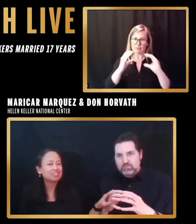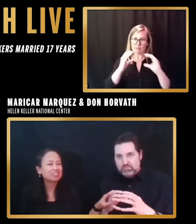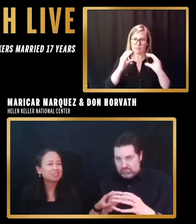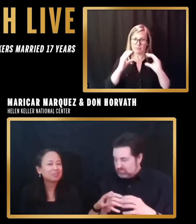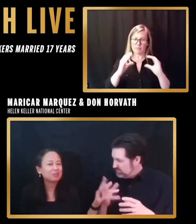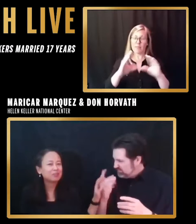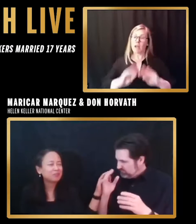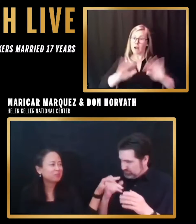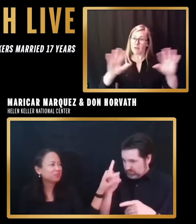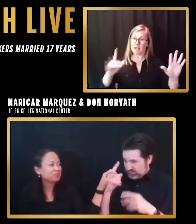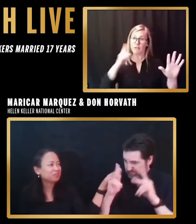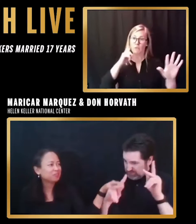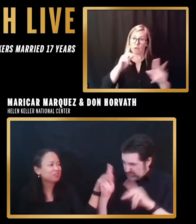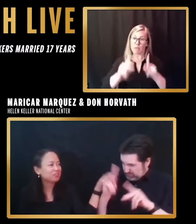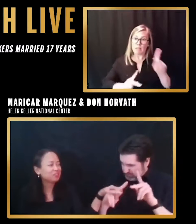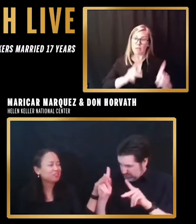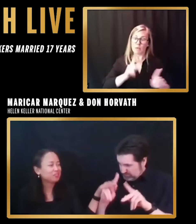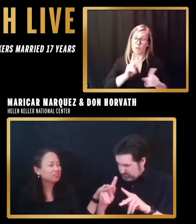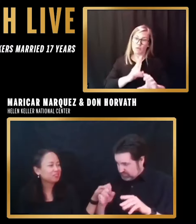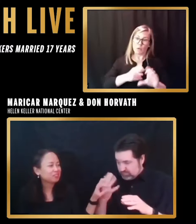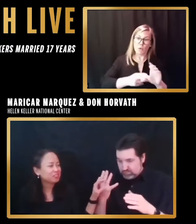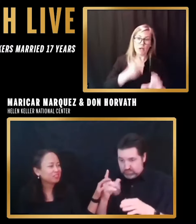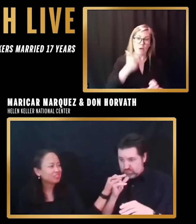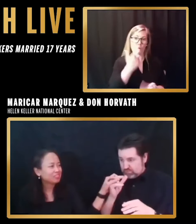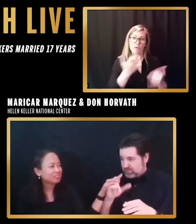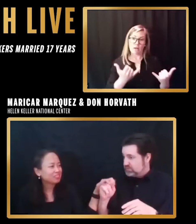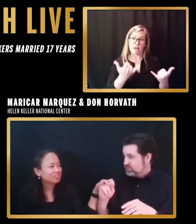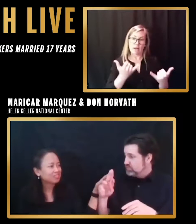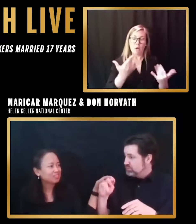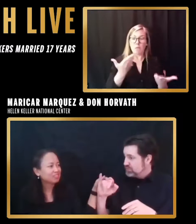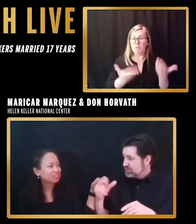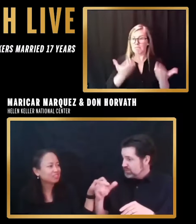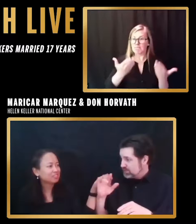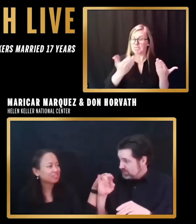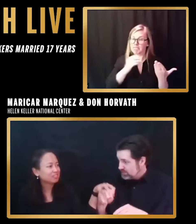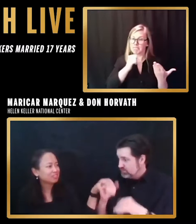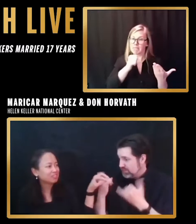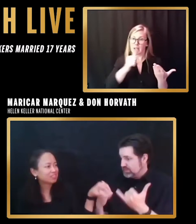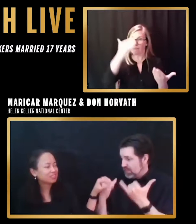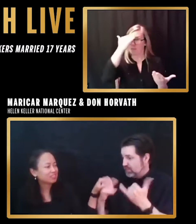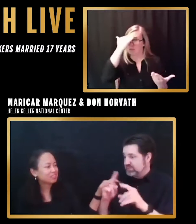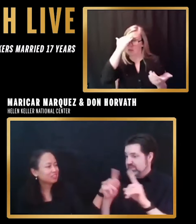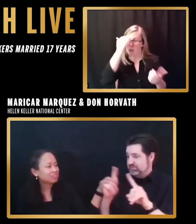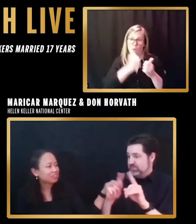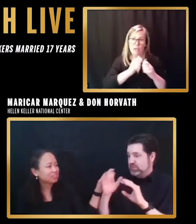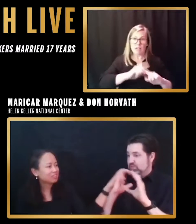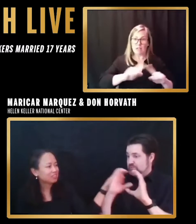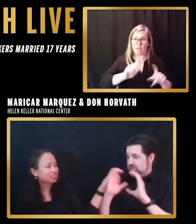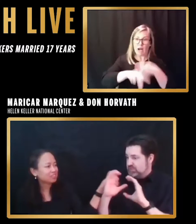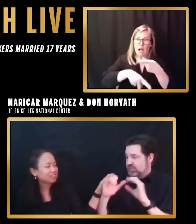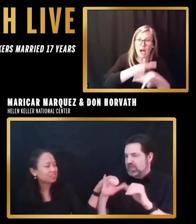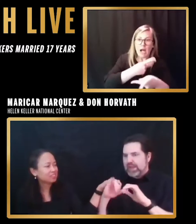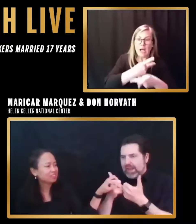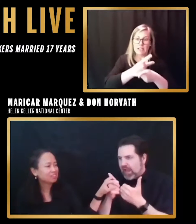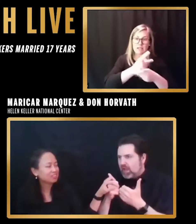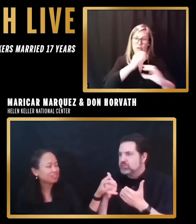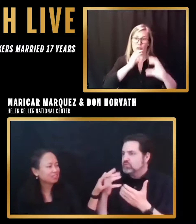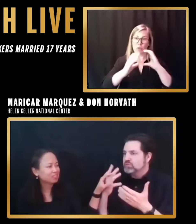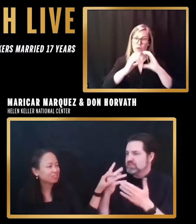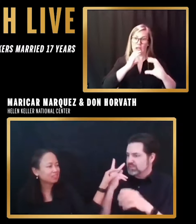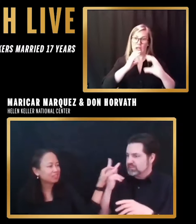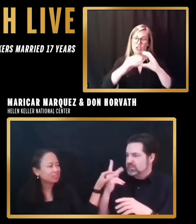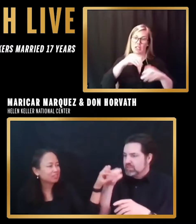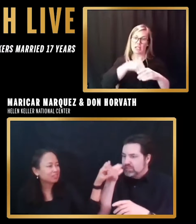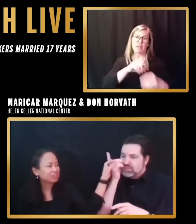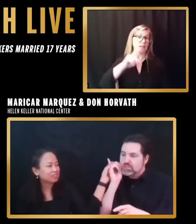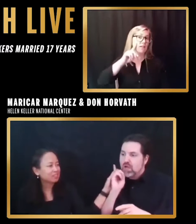in right now, who might not be familiar with different communication modalities in the deafblind community, we can see that,